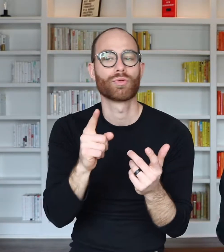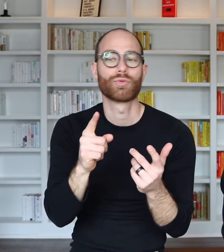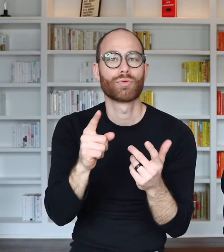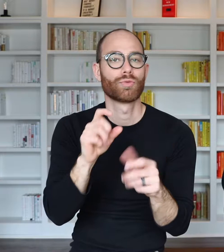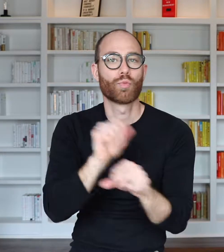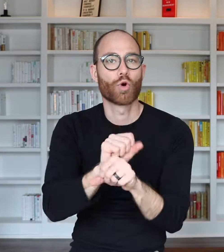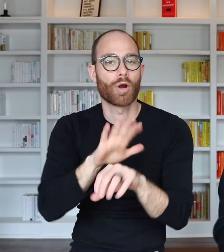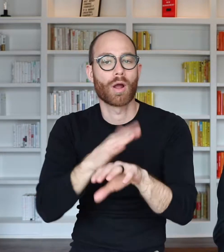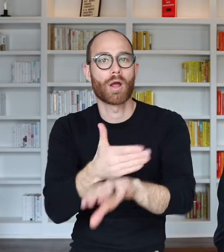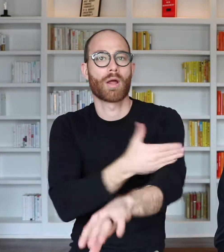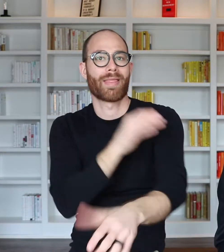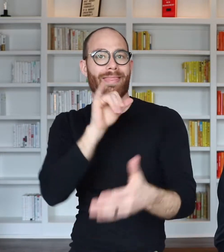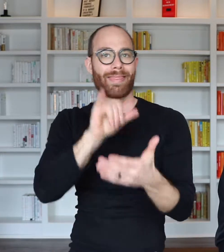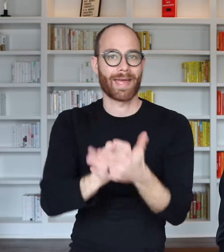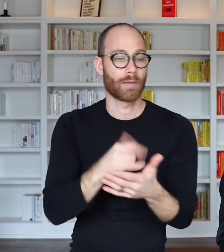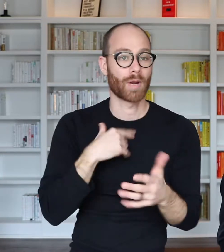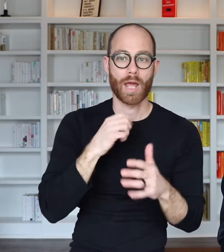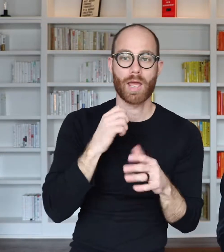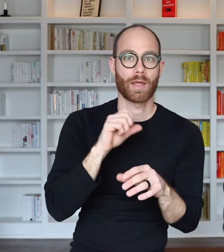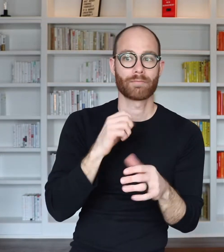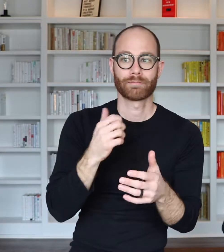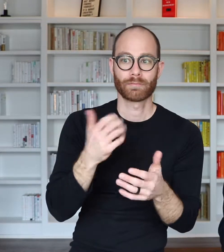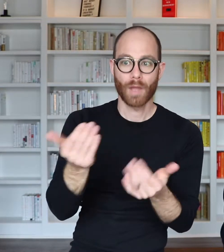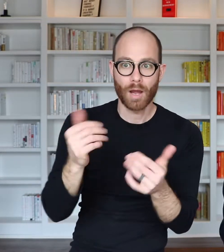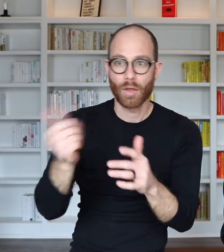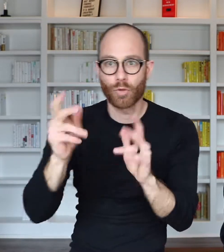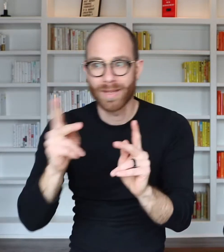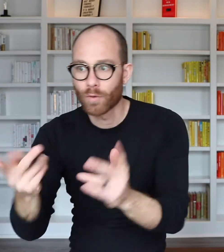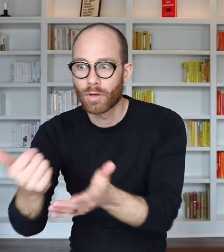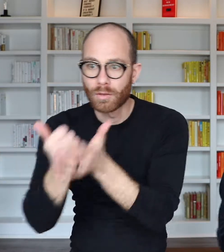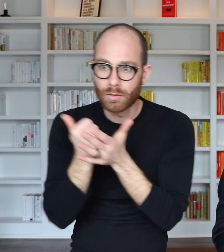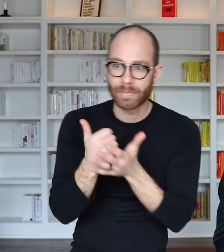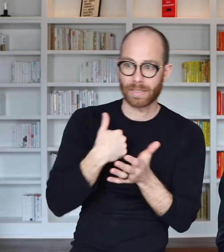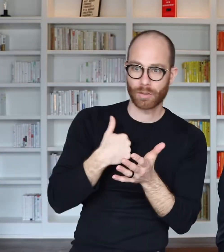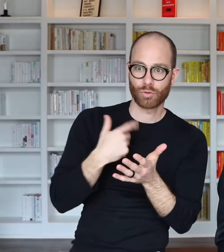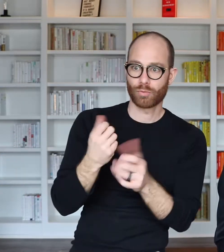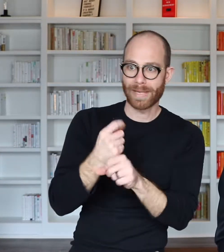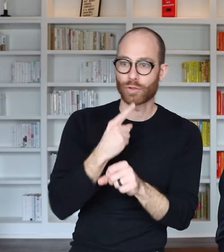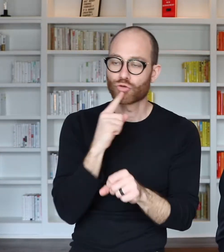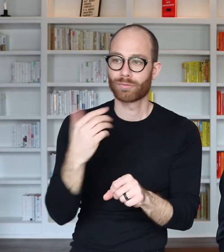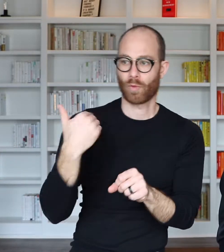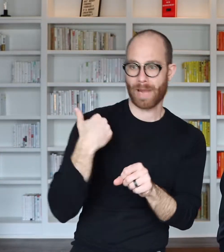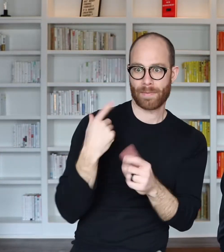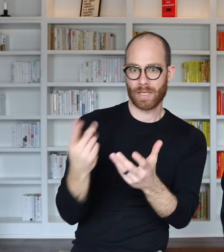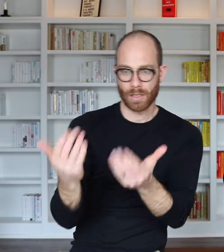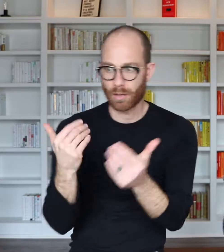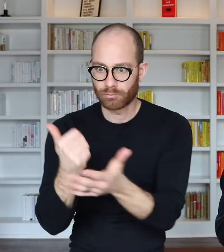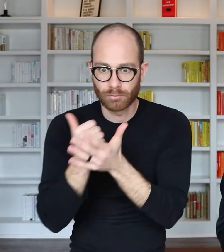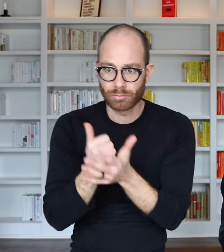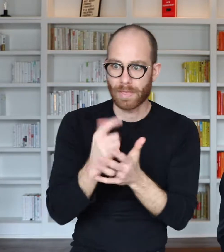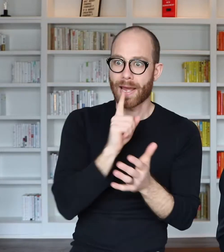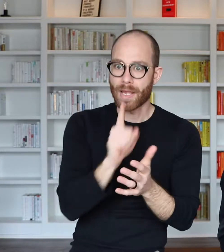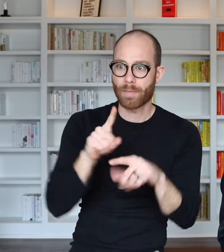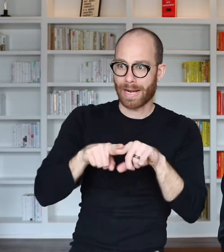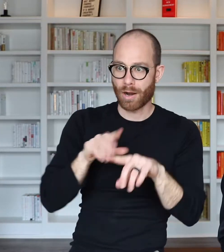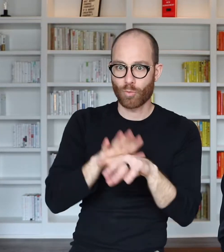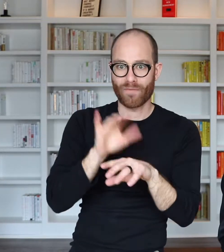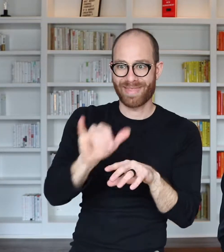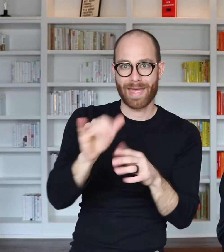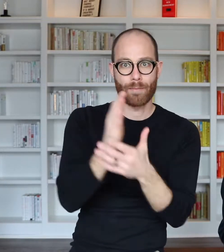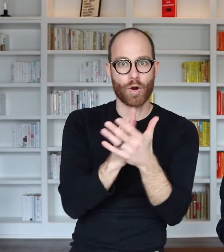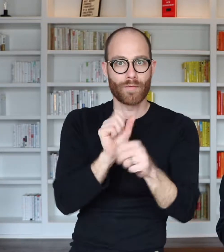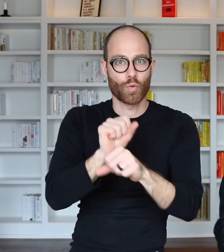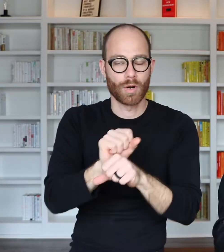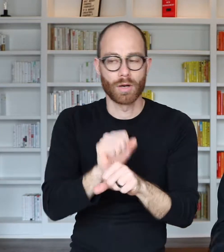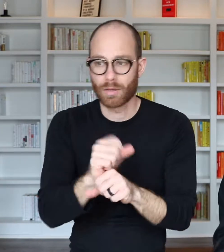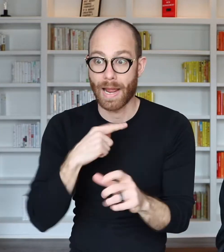learned that I can rely on other people to keep me accountable. So now I ask people to remind me a few days before every deadline to make sure that I'm paying attention to it.